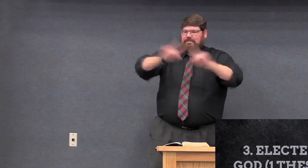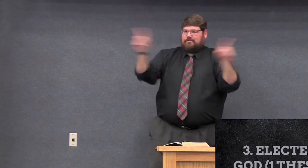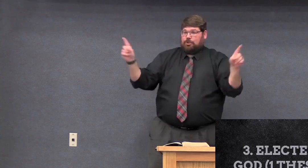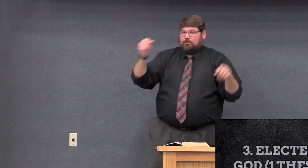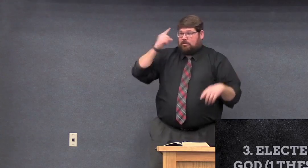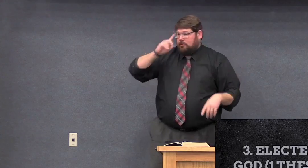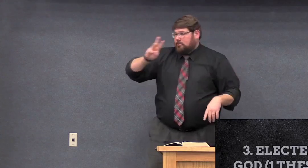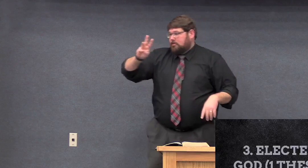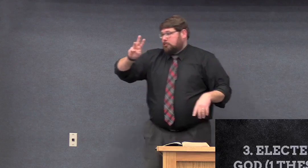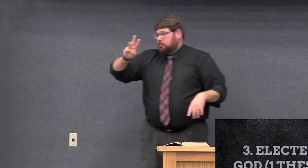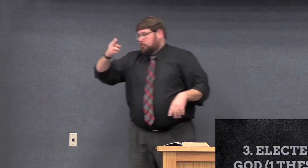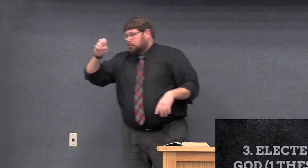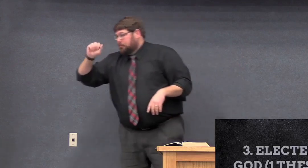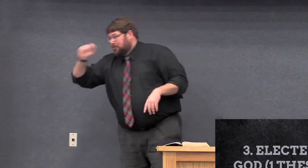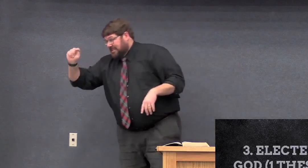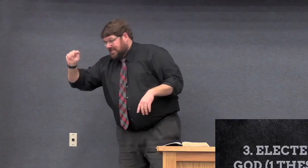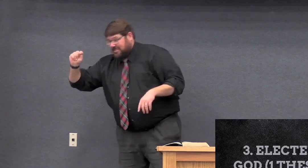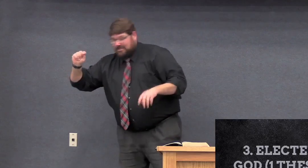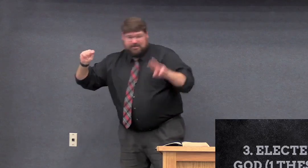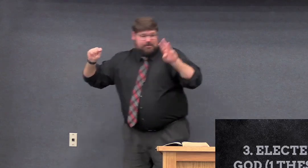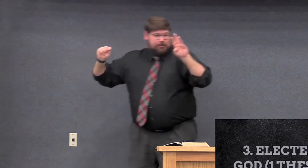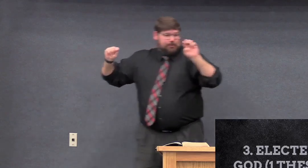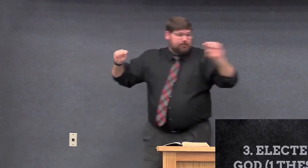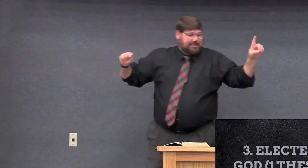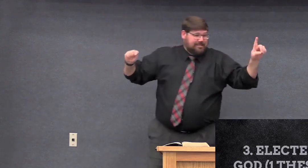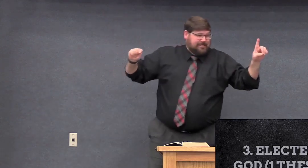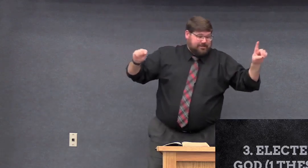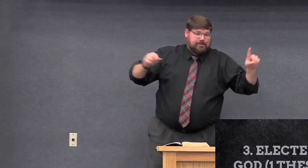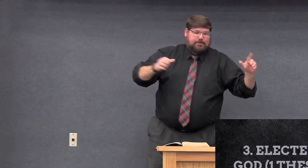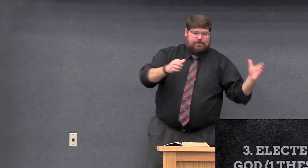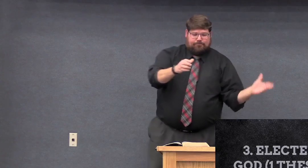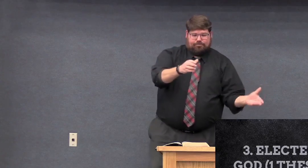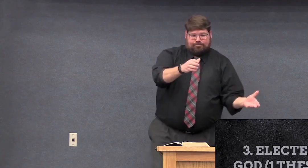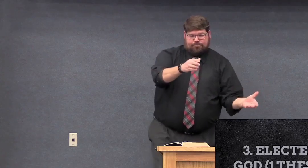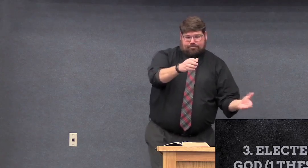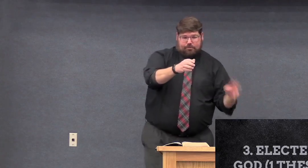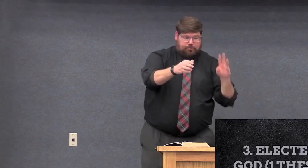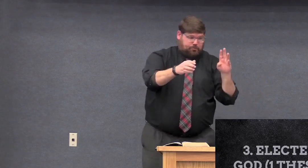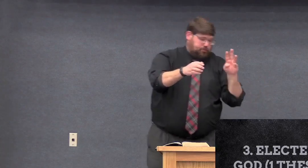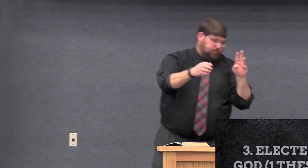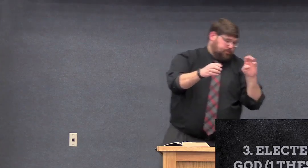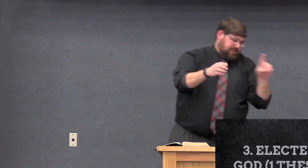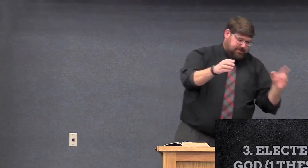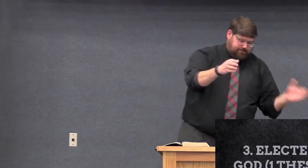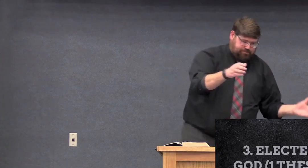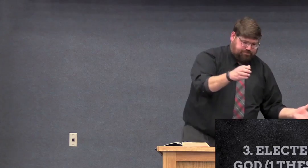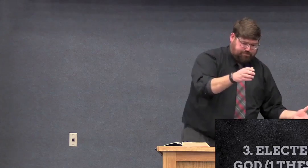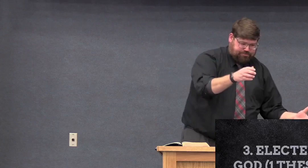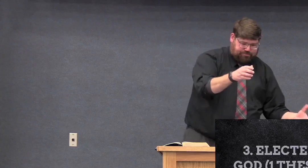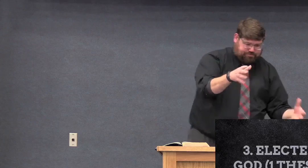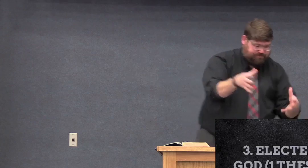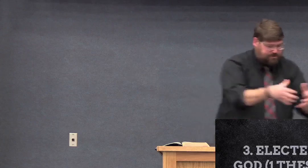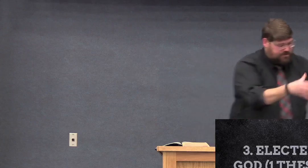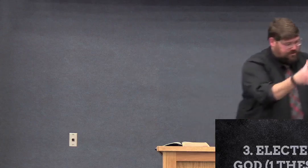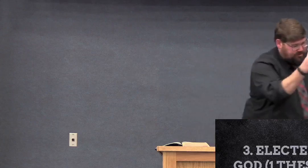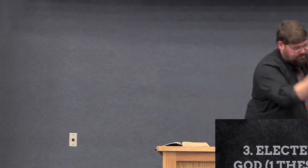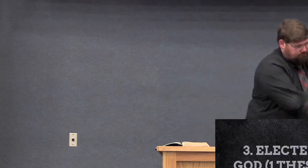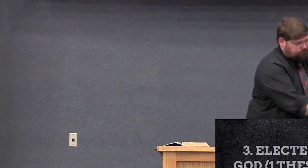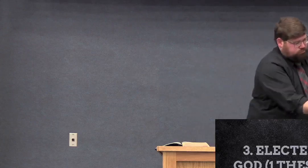will be obvious which one is wheat and which one is the weed when they are fully grown. And then